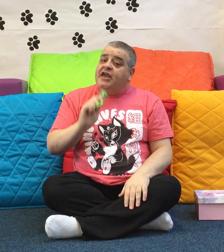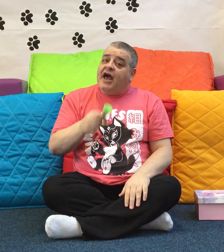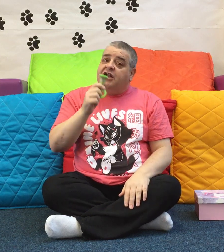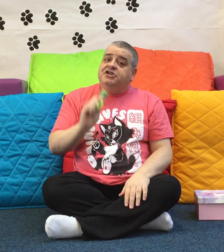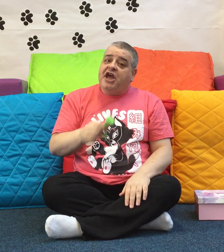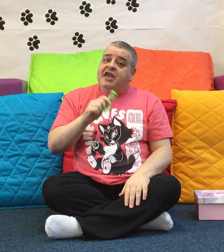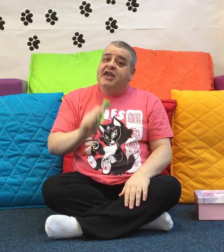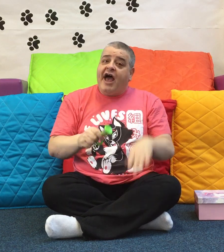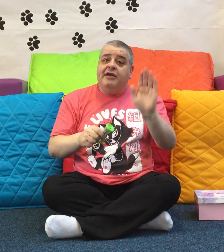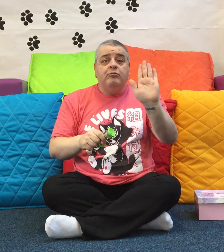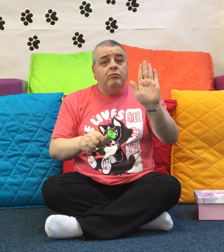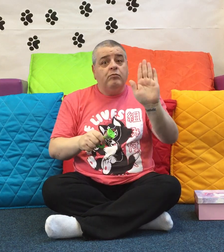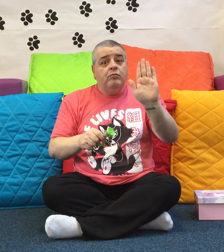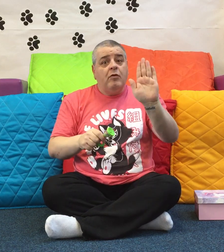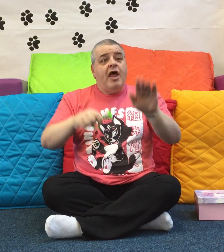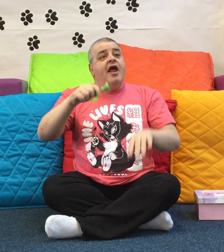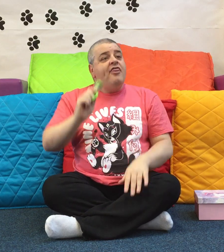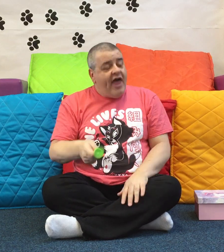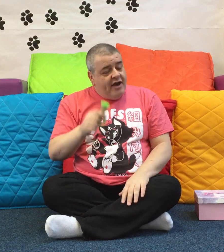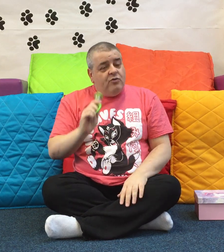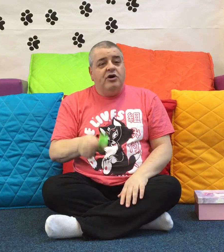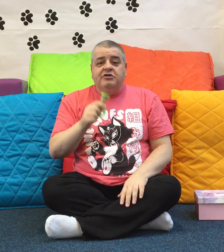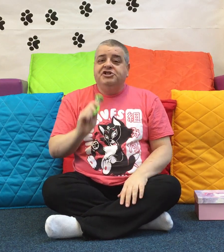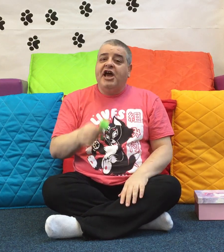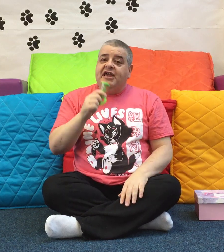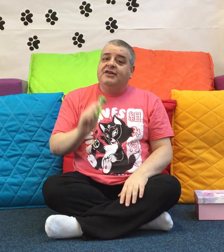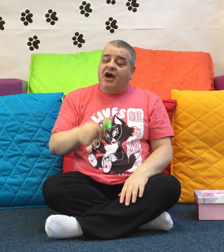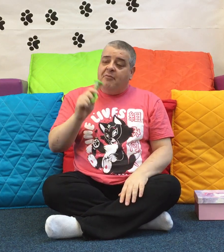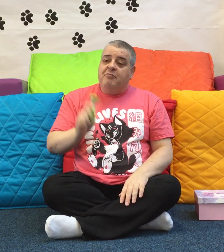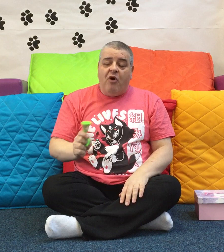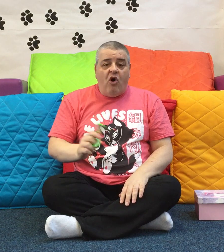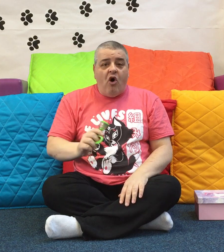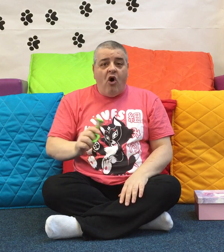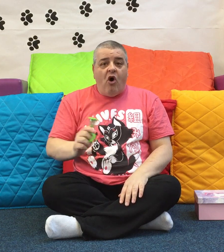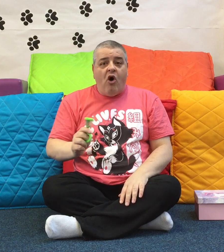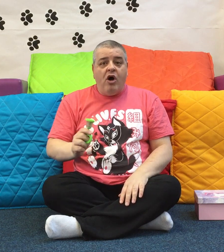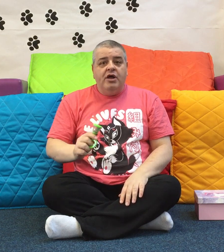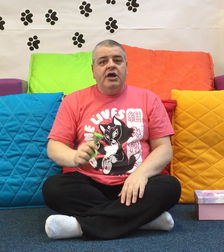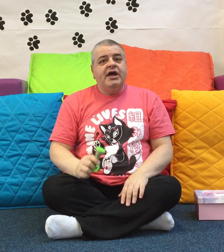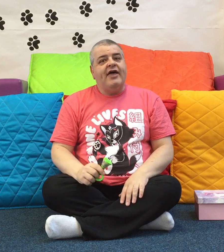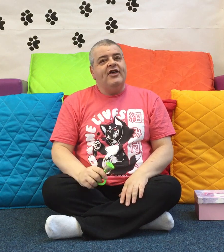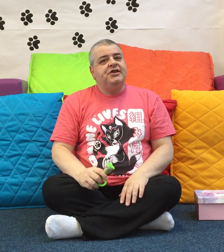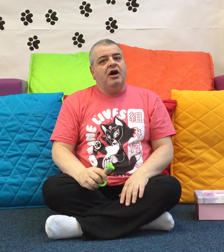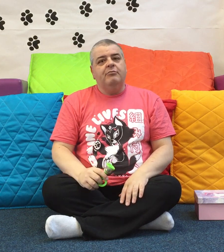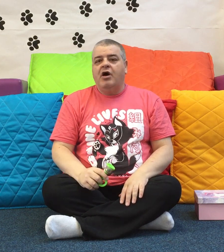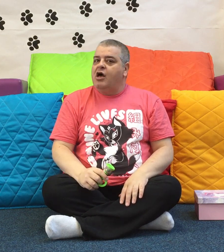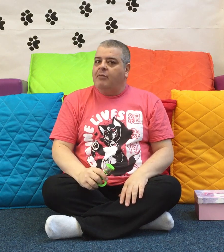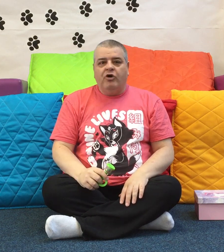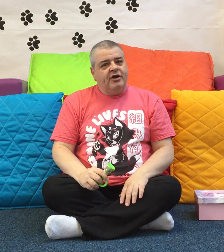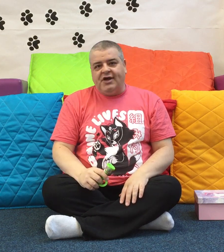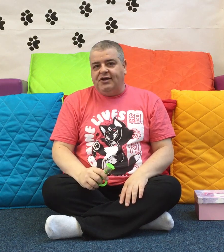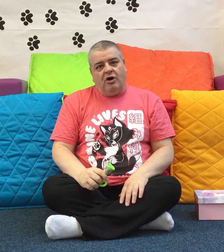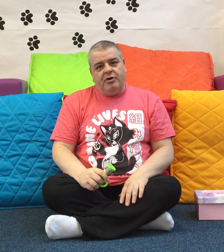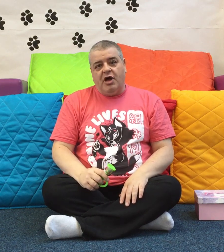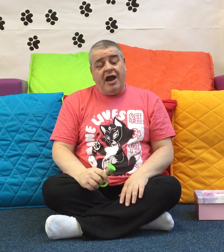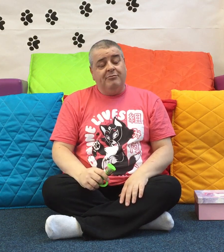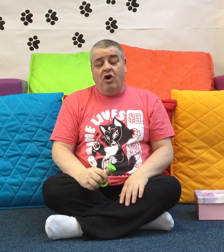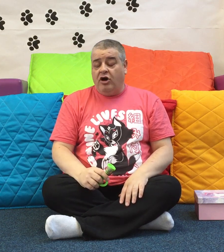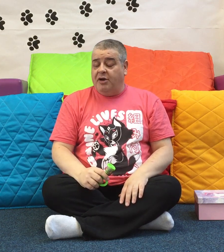shake and shake and, then we'll shake some more. Okay, this time I'm not going to say stop and I'm not going to